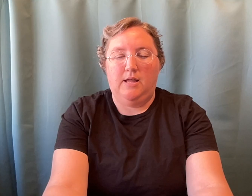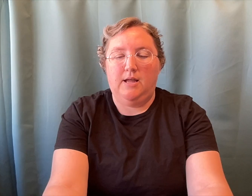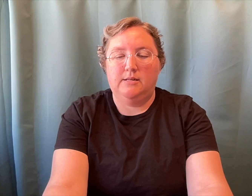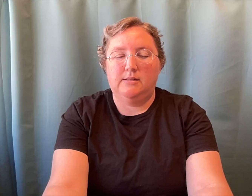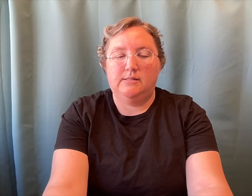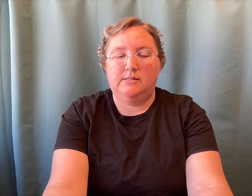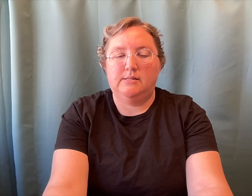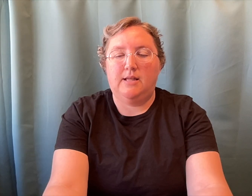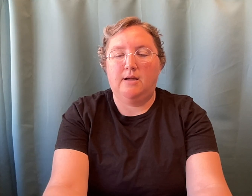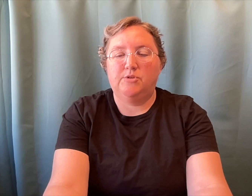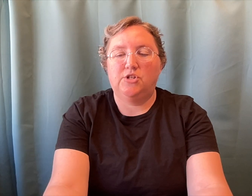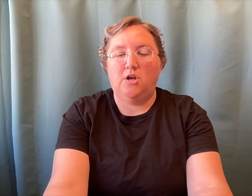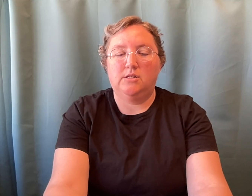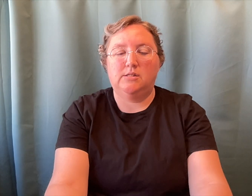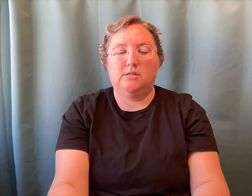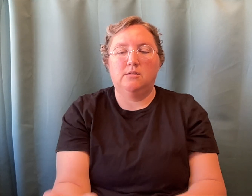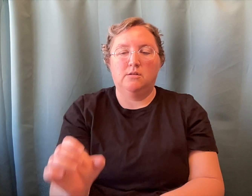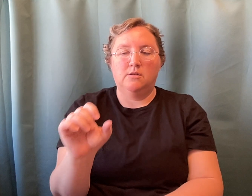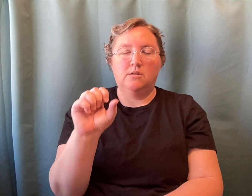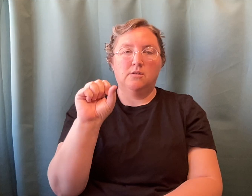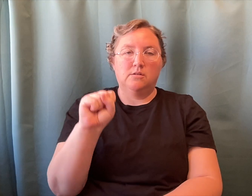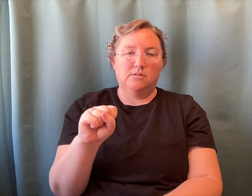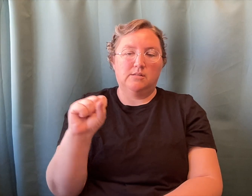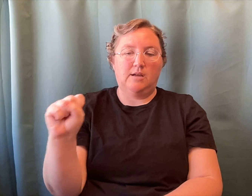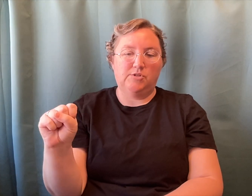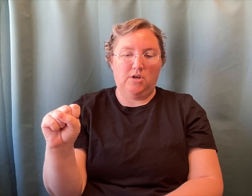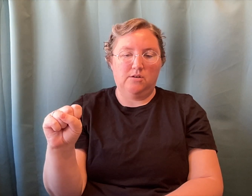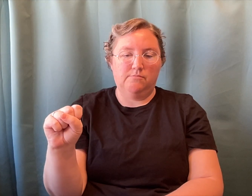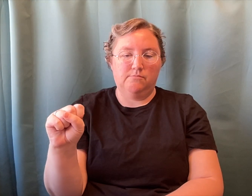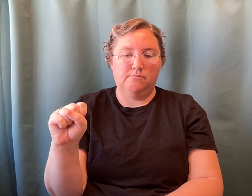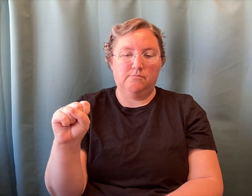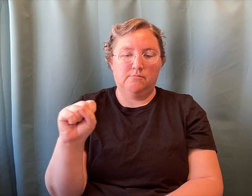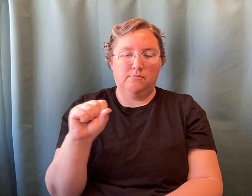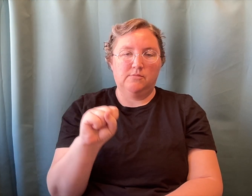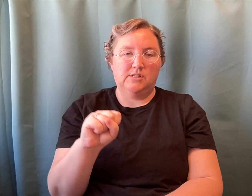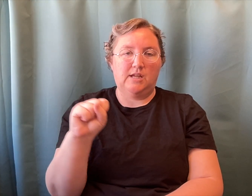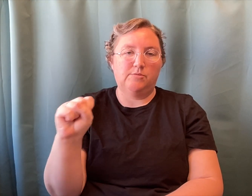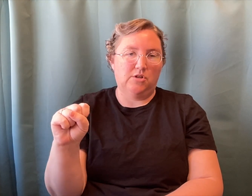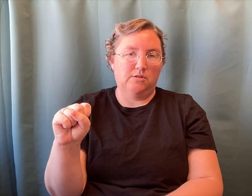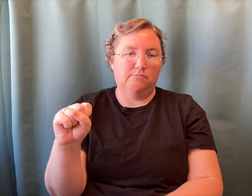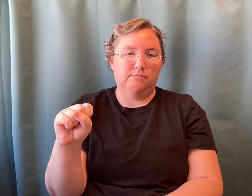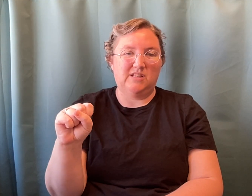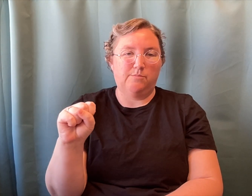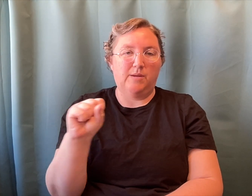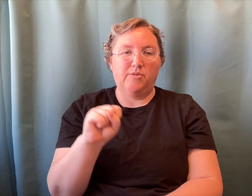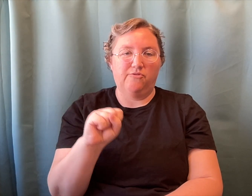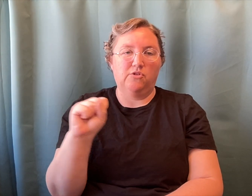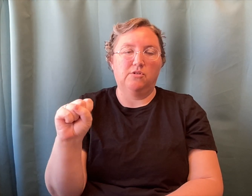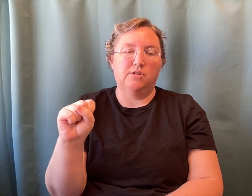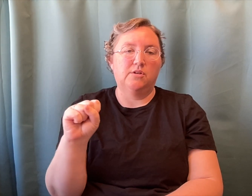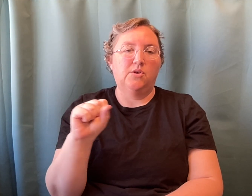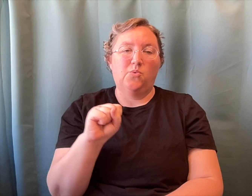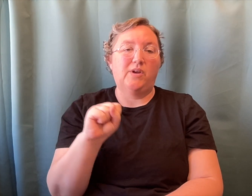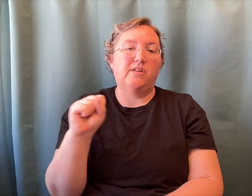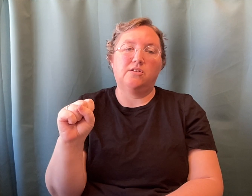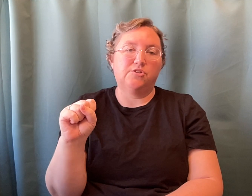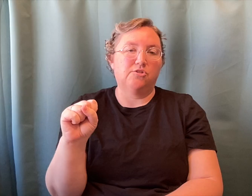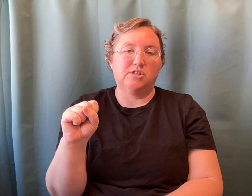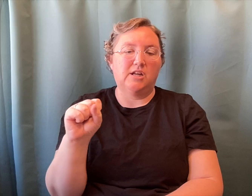And snapshots. Snapshot, snapshot. That's my preferred way that I'll start signing